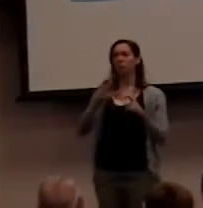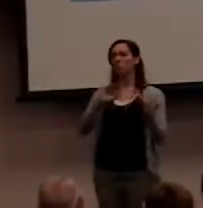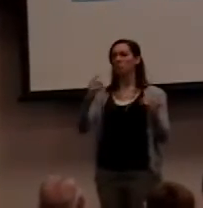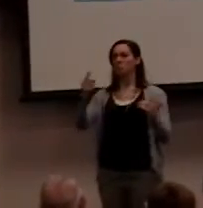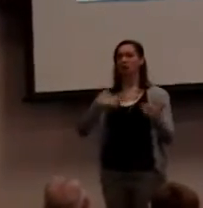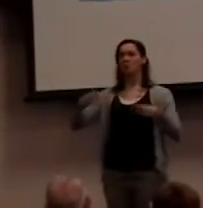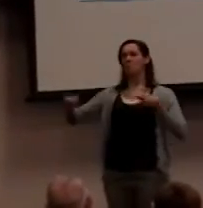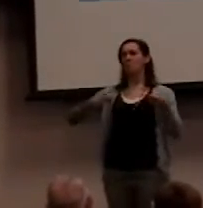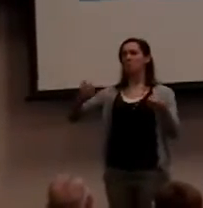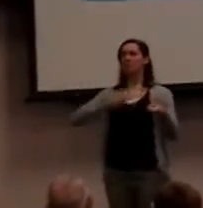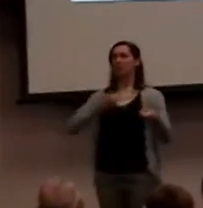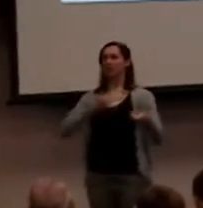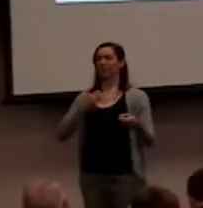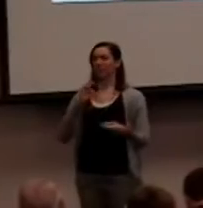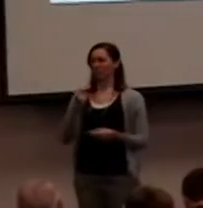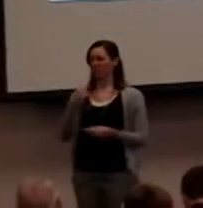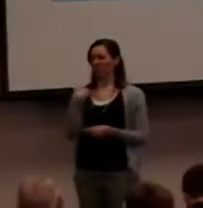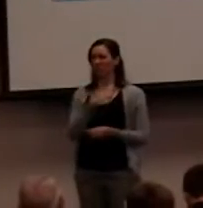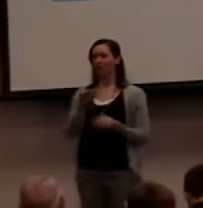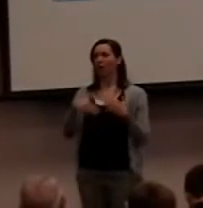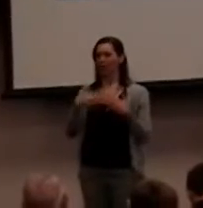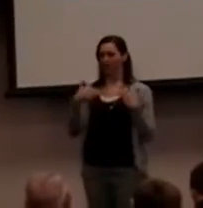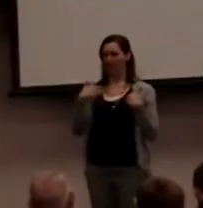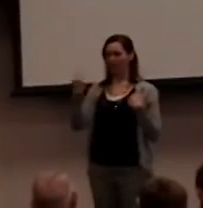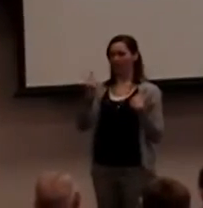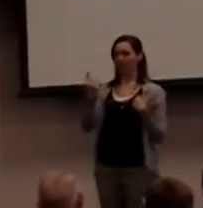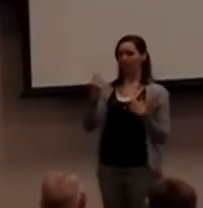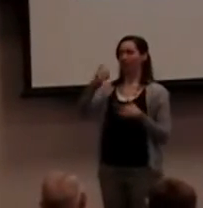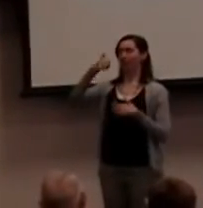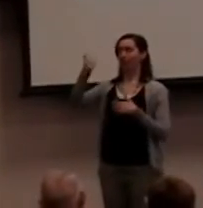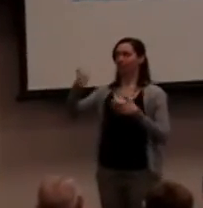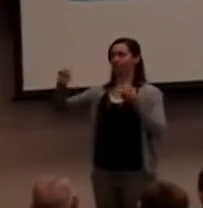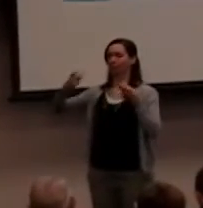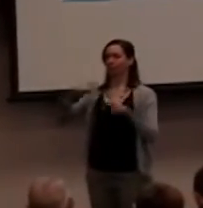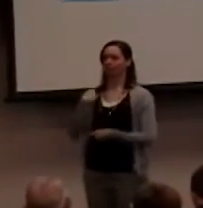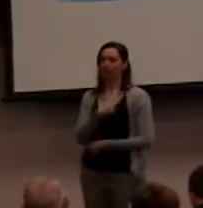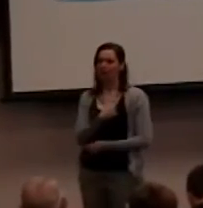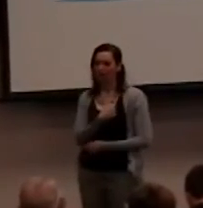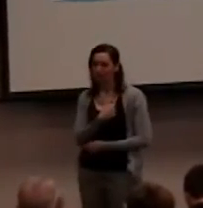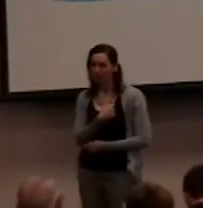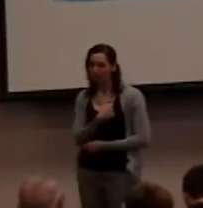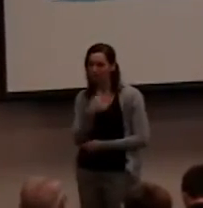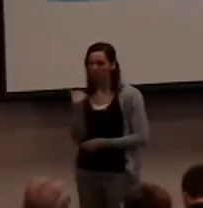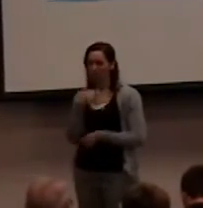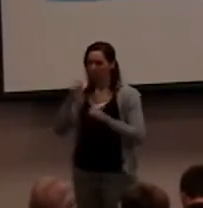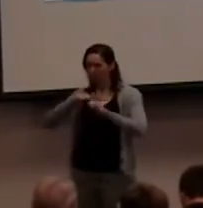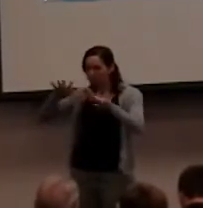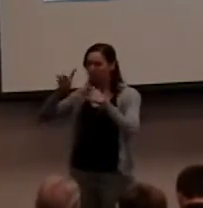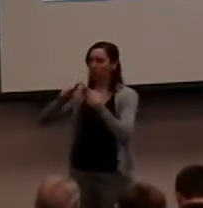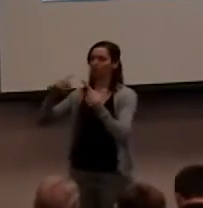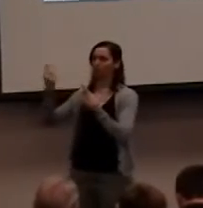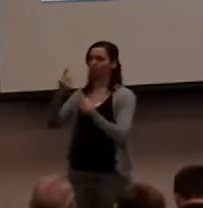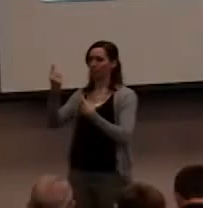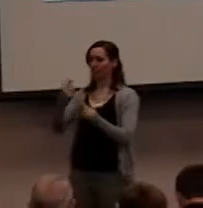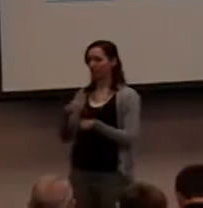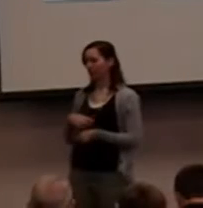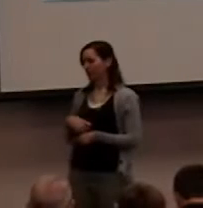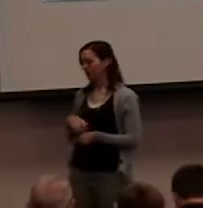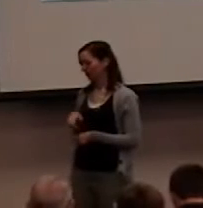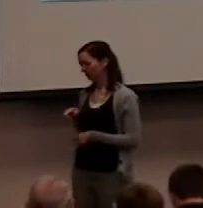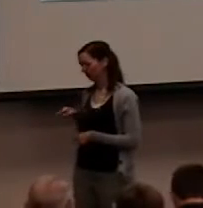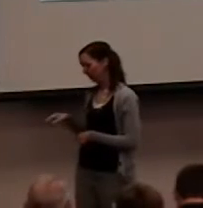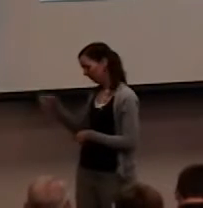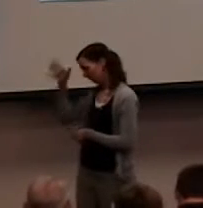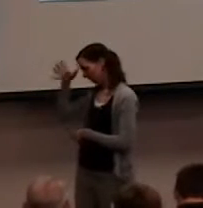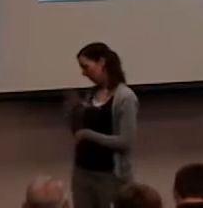understands the culture because he lives in Abraham's tent city, and he understands the culture there. And